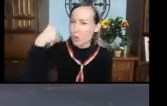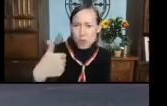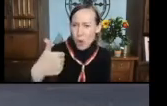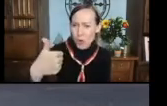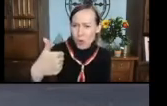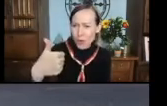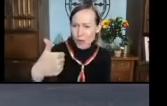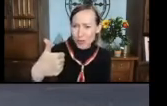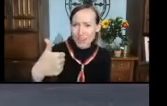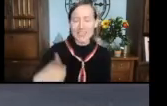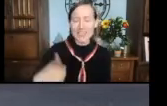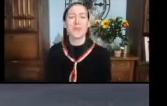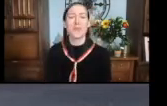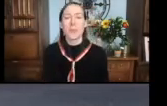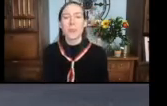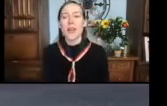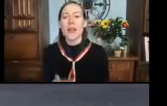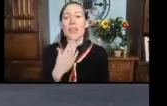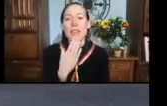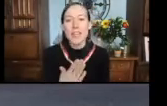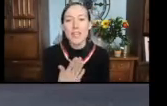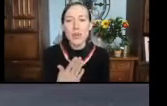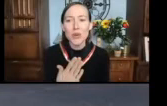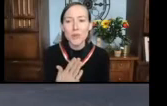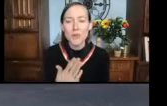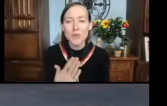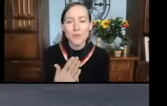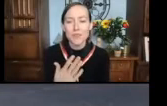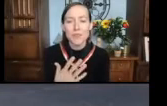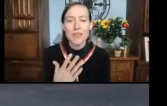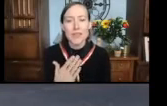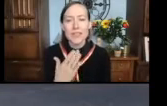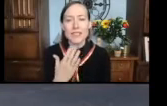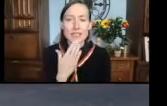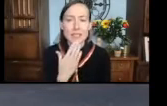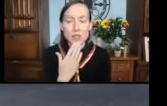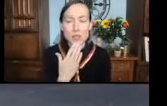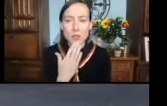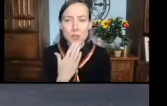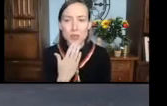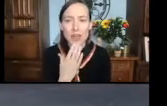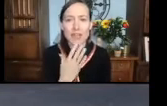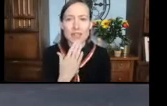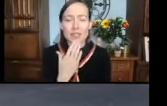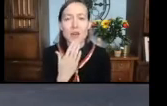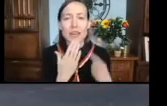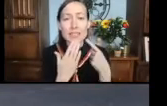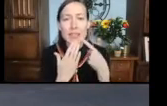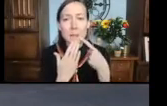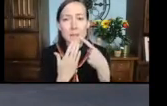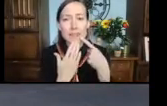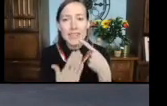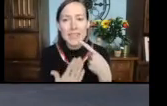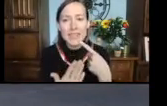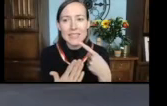wow, so good, right? Thank you. This is a two in one. So I can